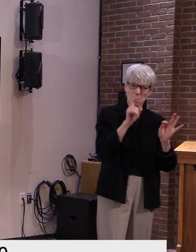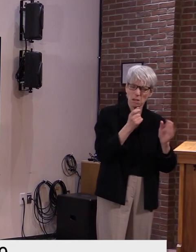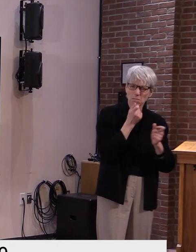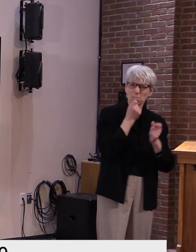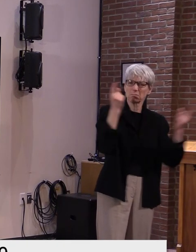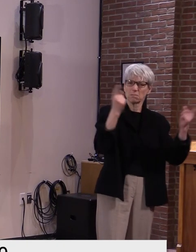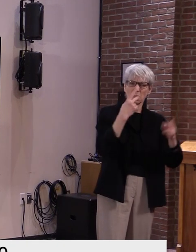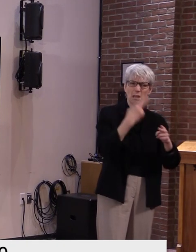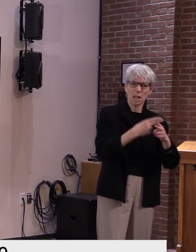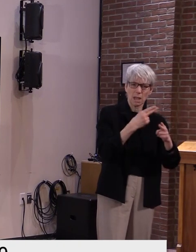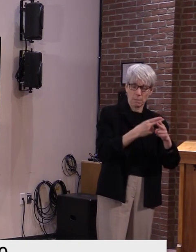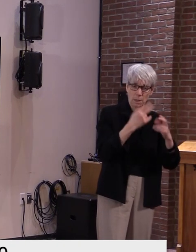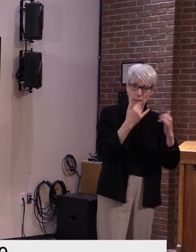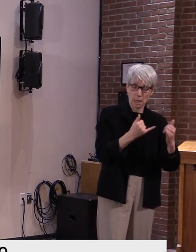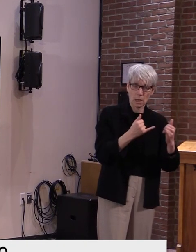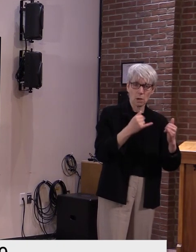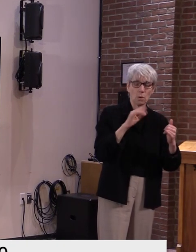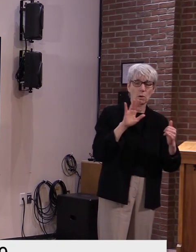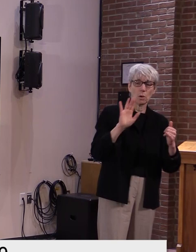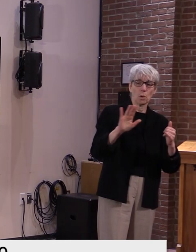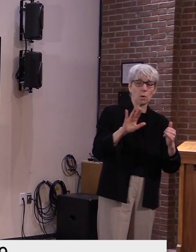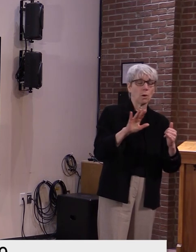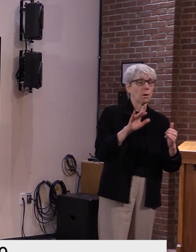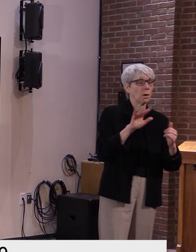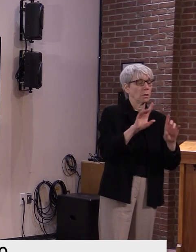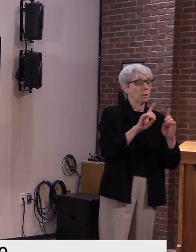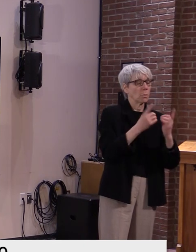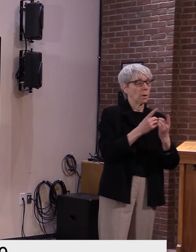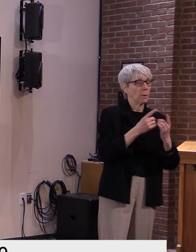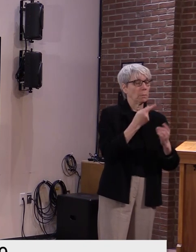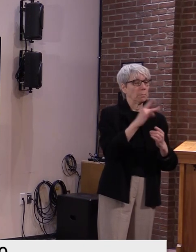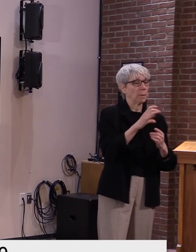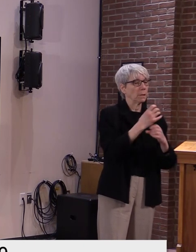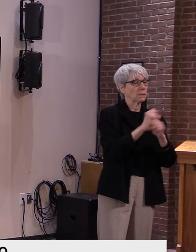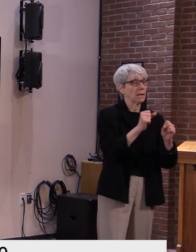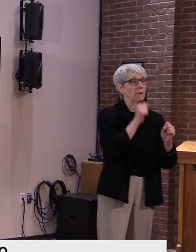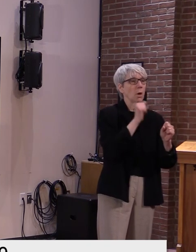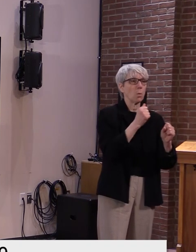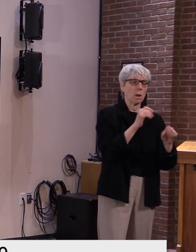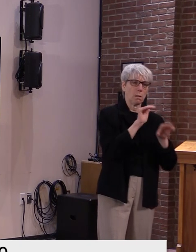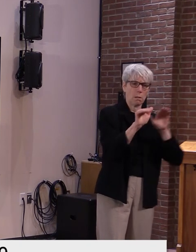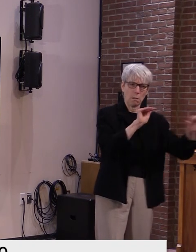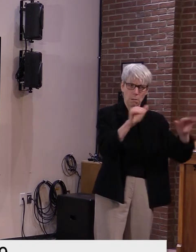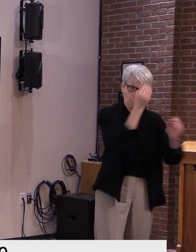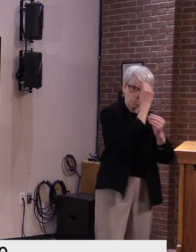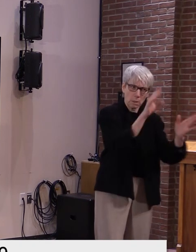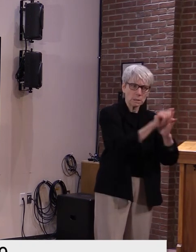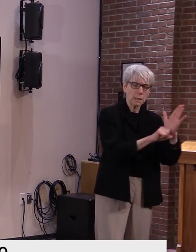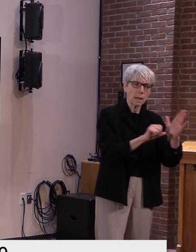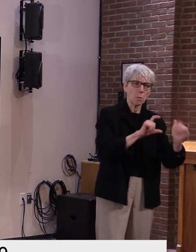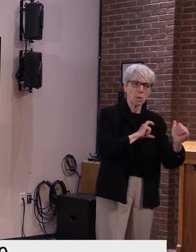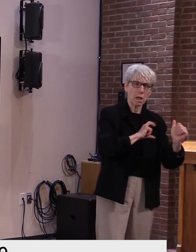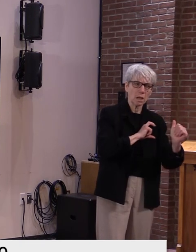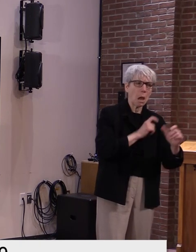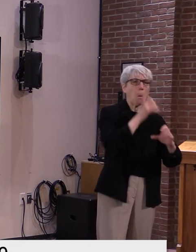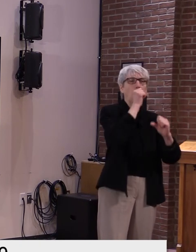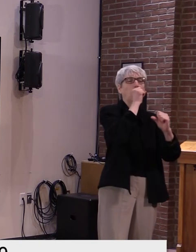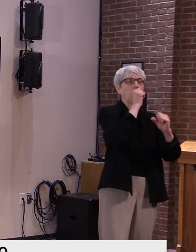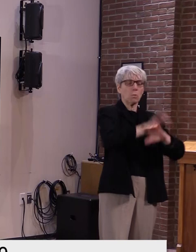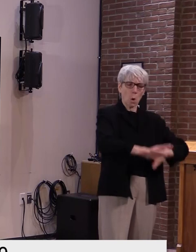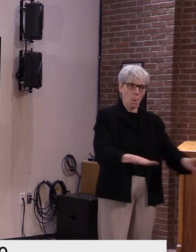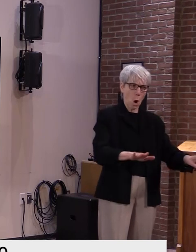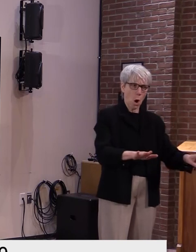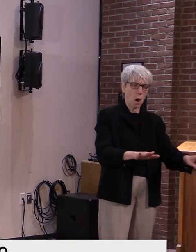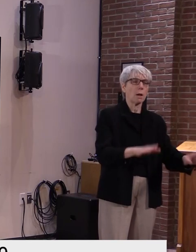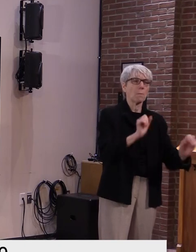new written order restoring transparency within the state police promptly and revoking the old gag